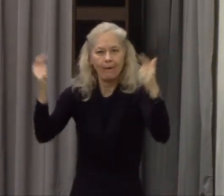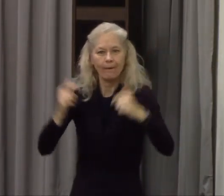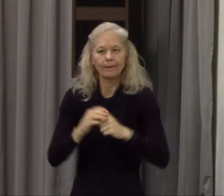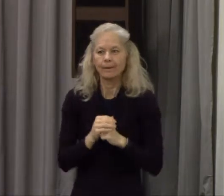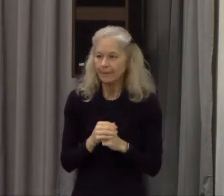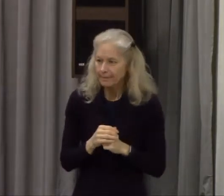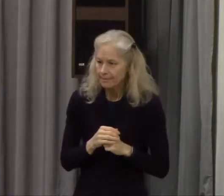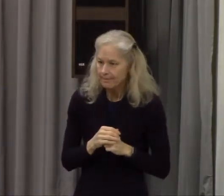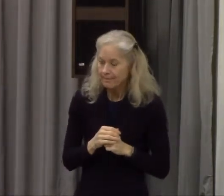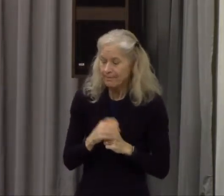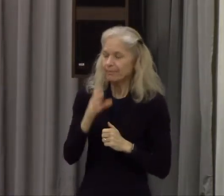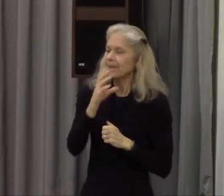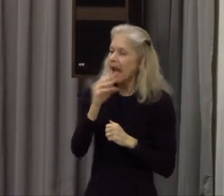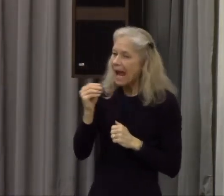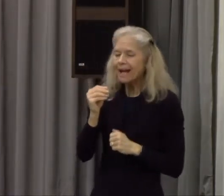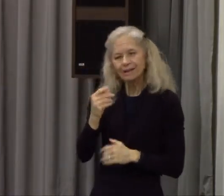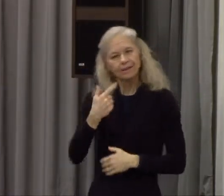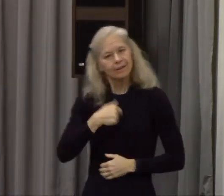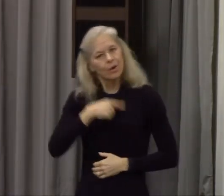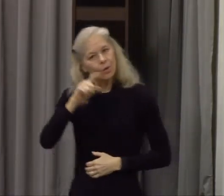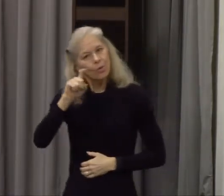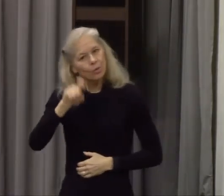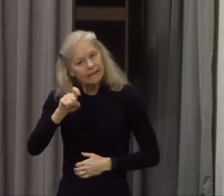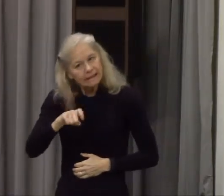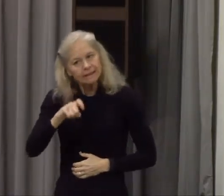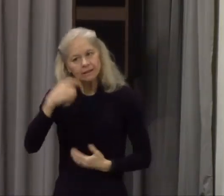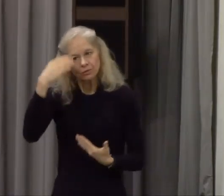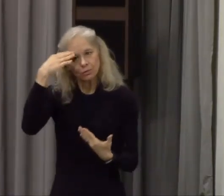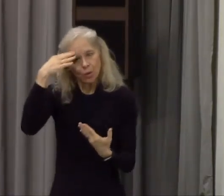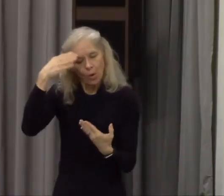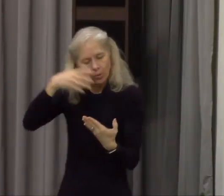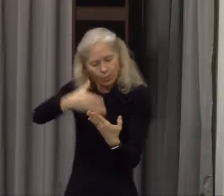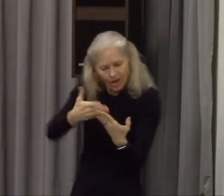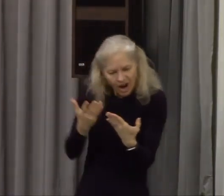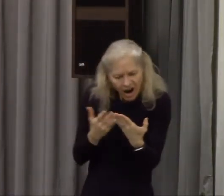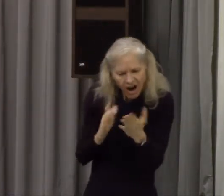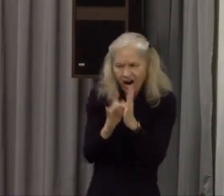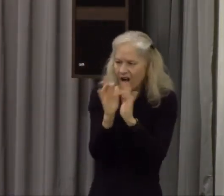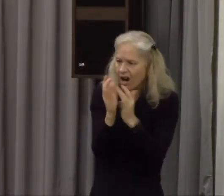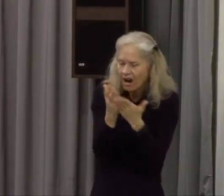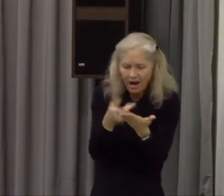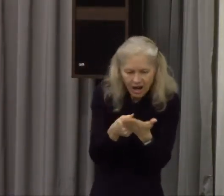don't we? And the Spirit and the Word of God reveals our hearts.